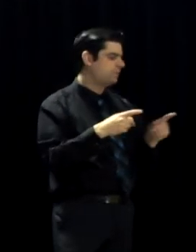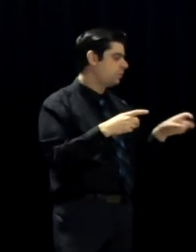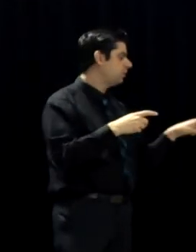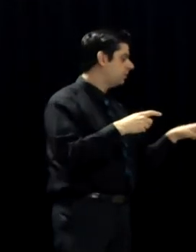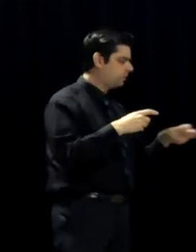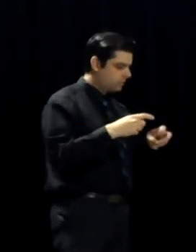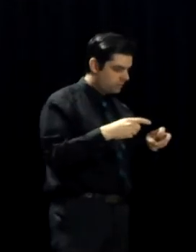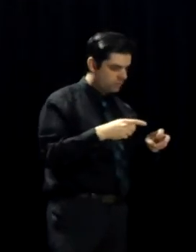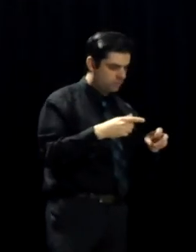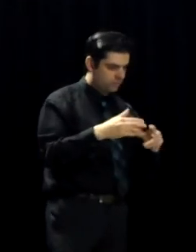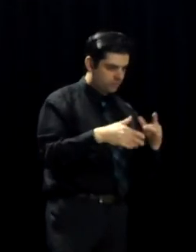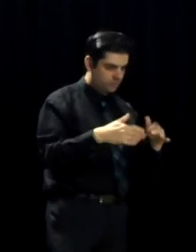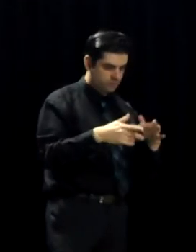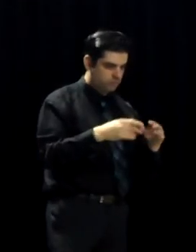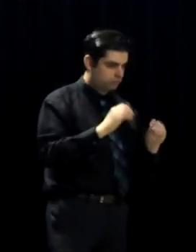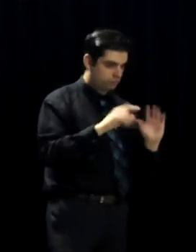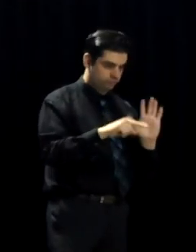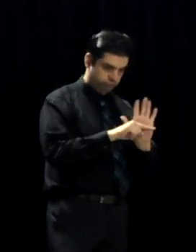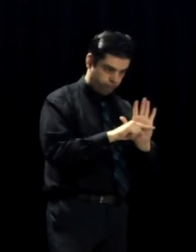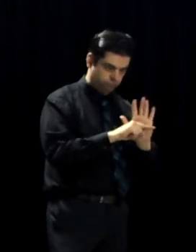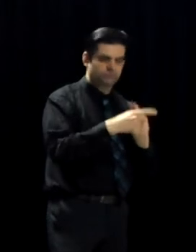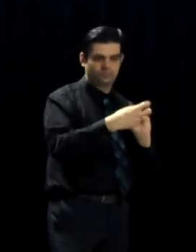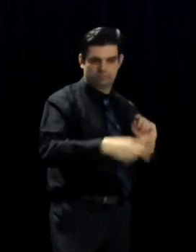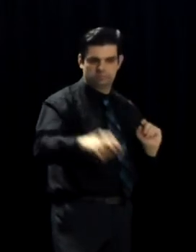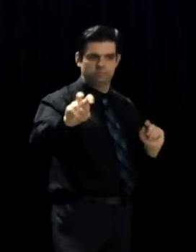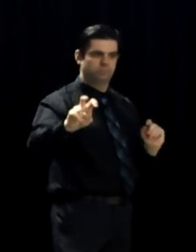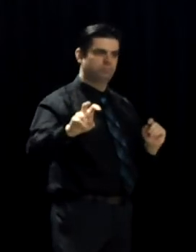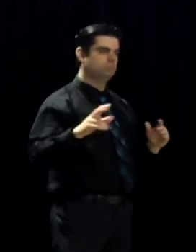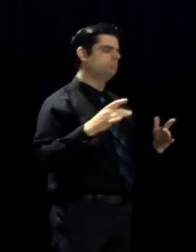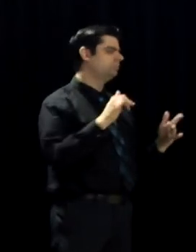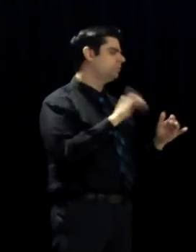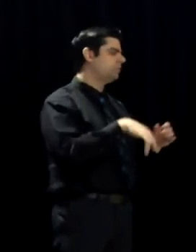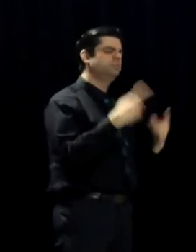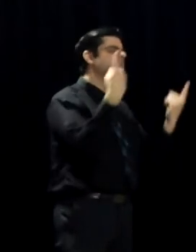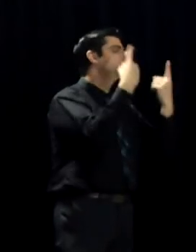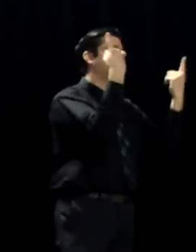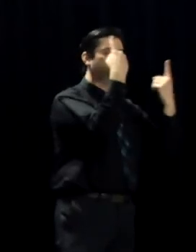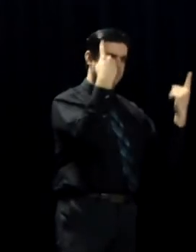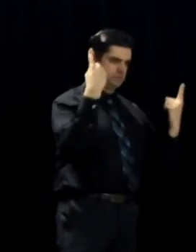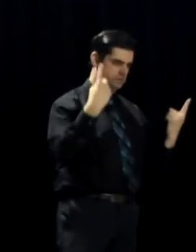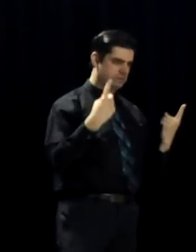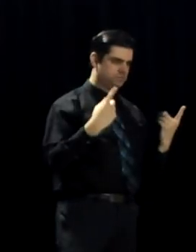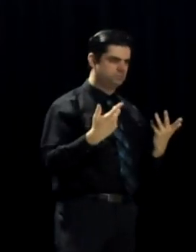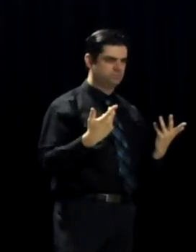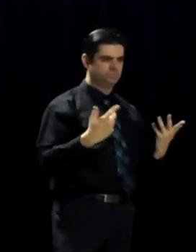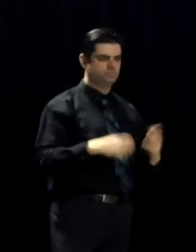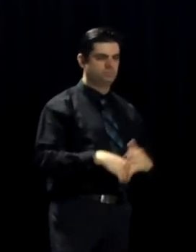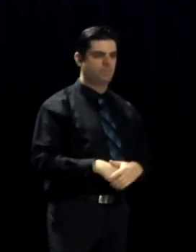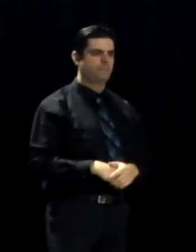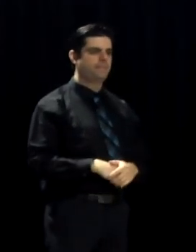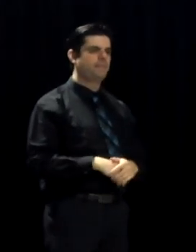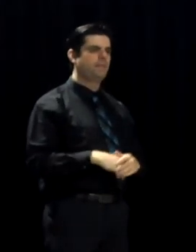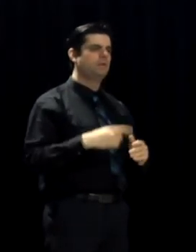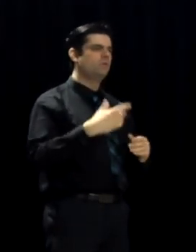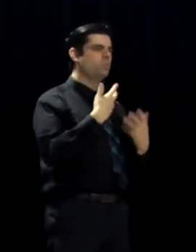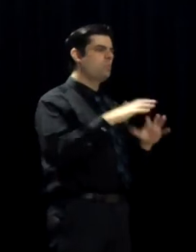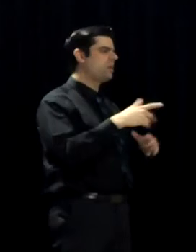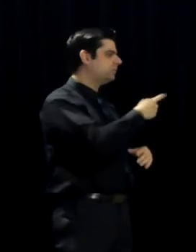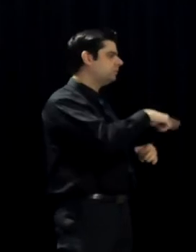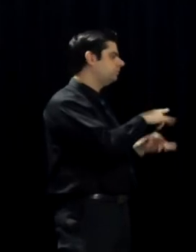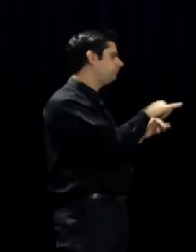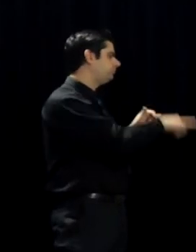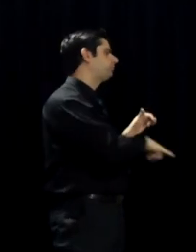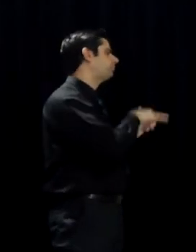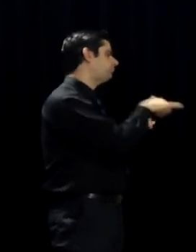it meets the intent of what the governor was trying to do with his executive order, and solves the problem with people just sitting in a hospital. You think we'll have a solution